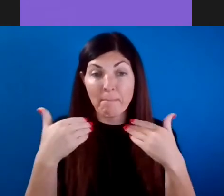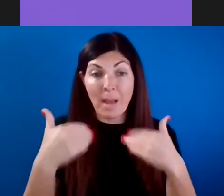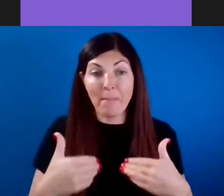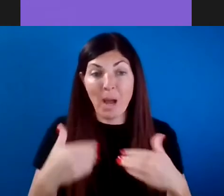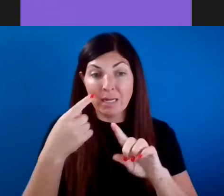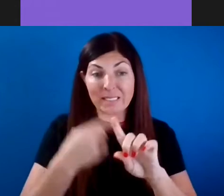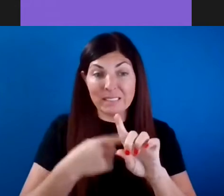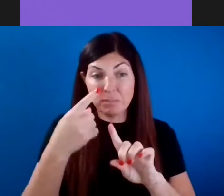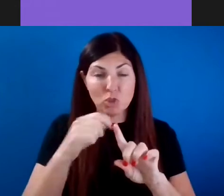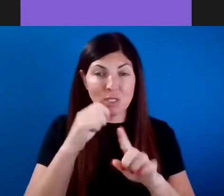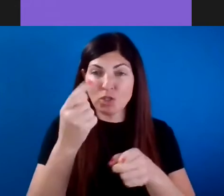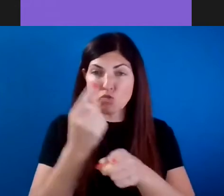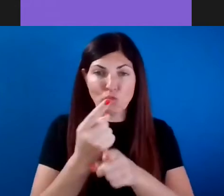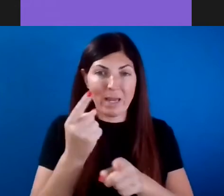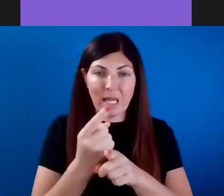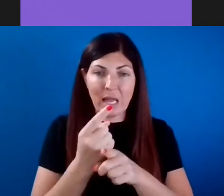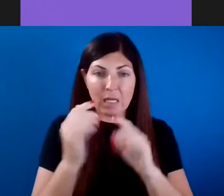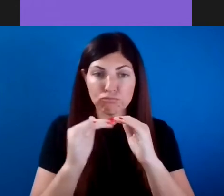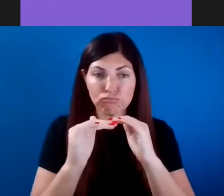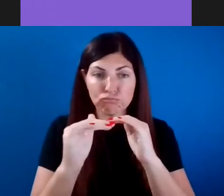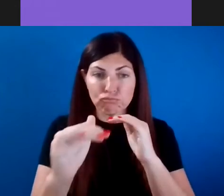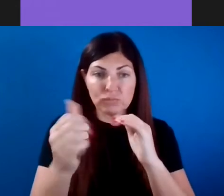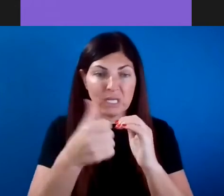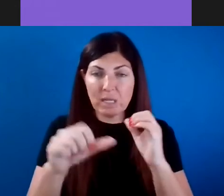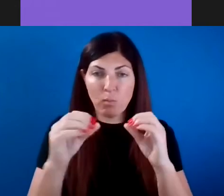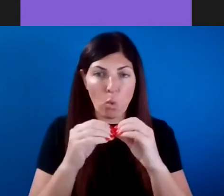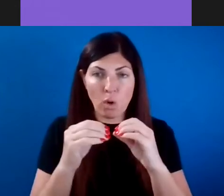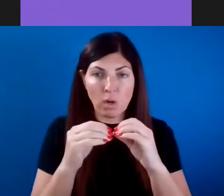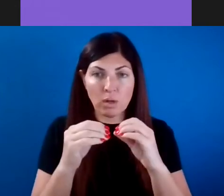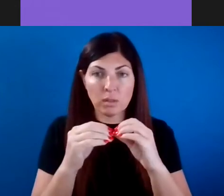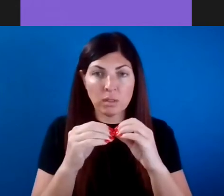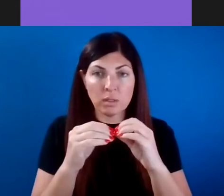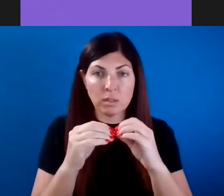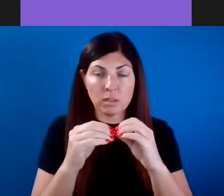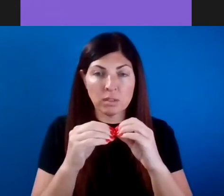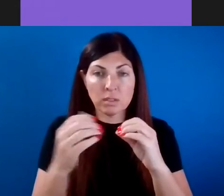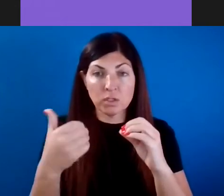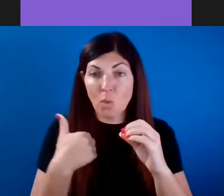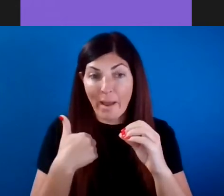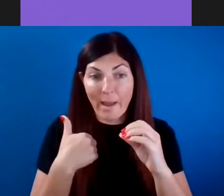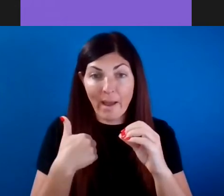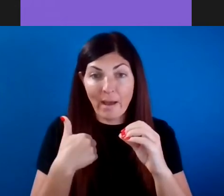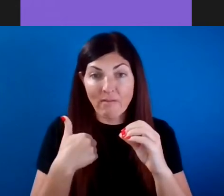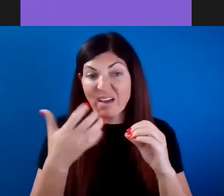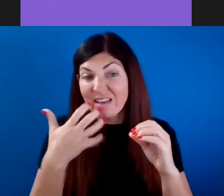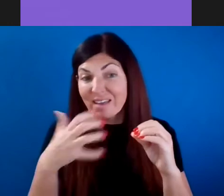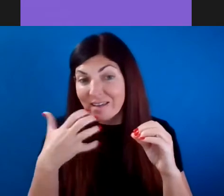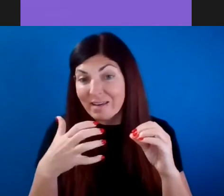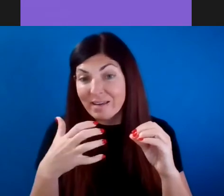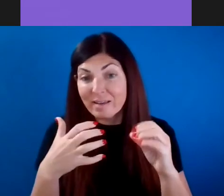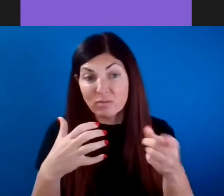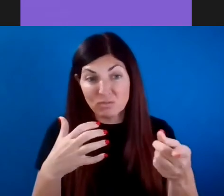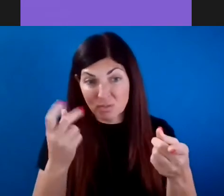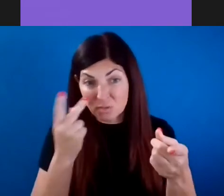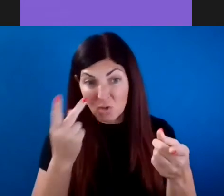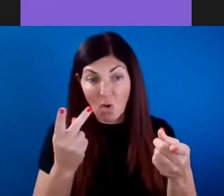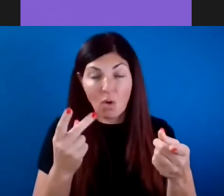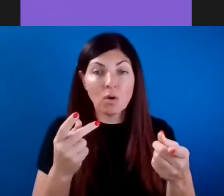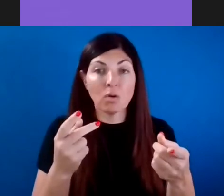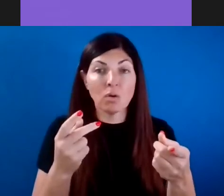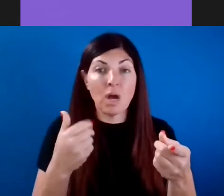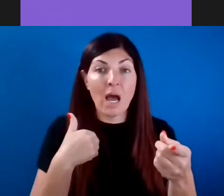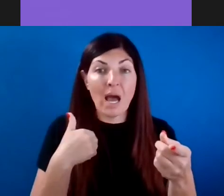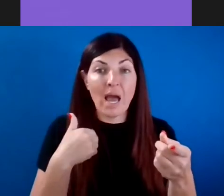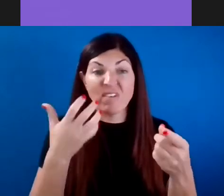doesn't regulate well anymore. So I have everything from the bed heater that you've just seen to a